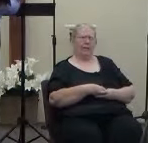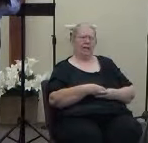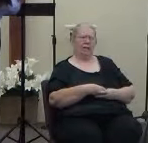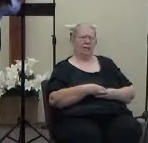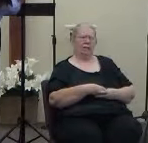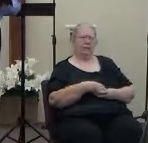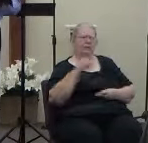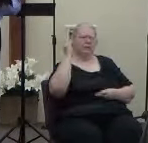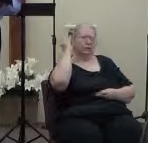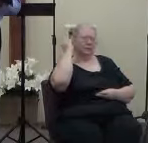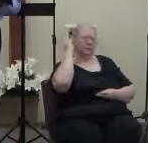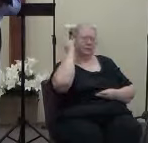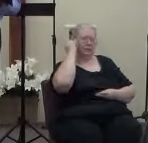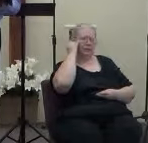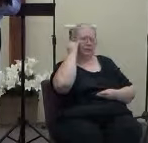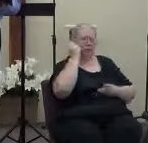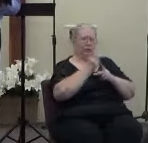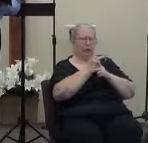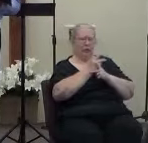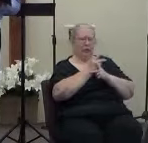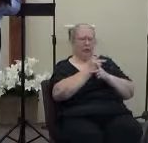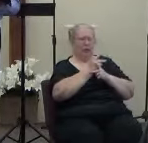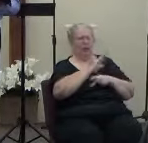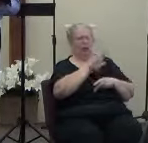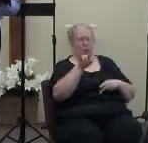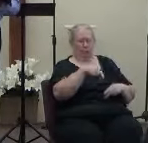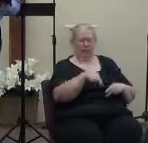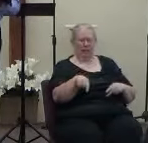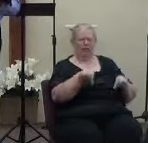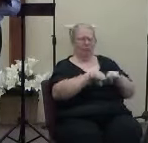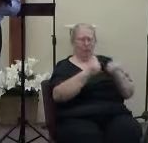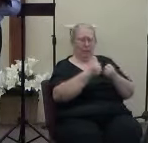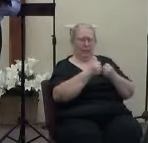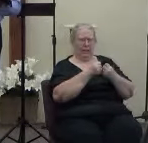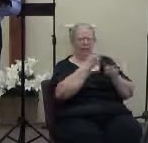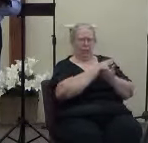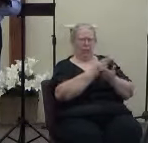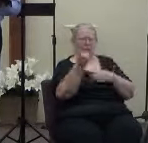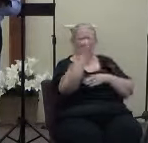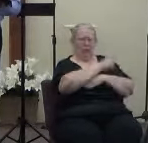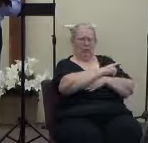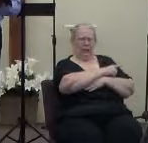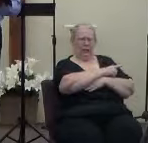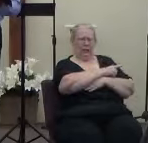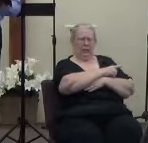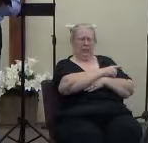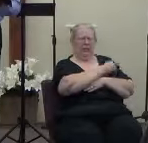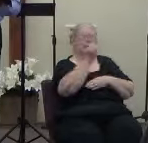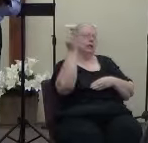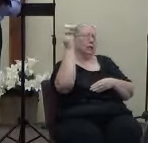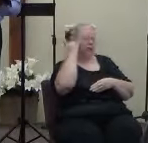the Sabbath and from doing as you please on my holy day,